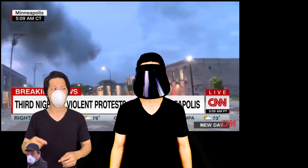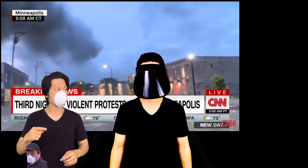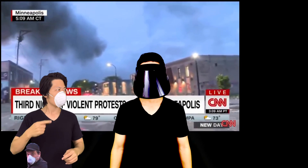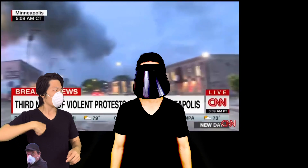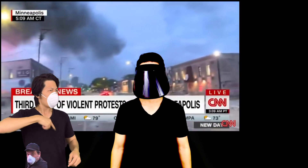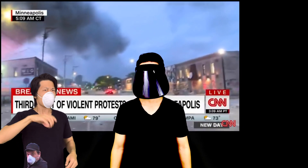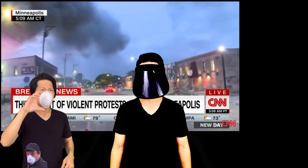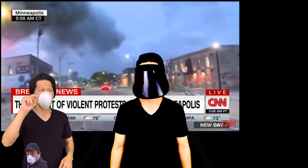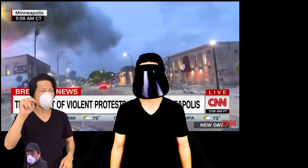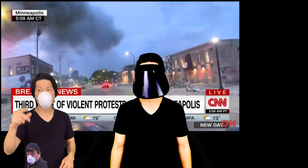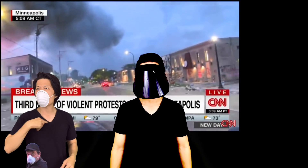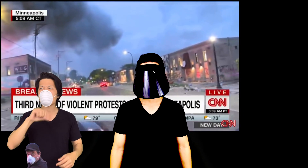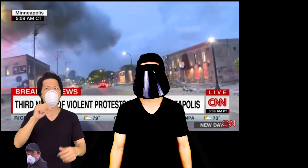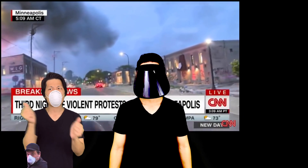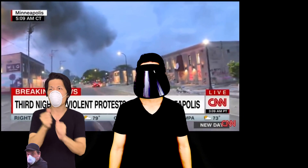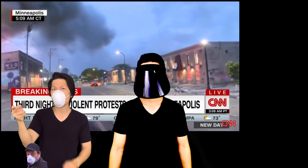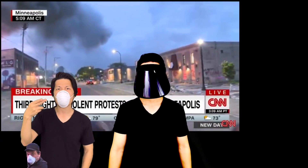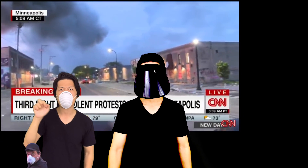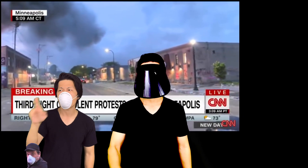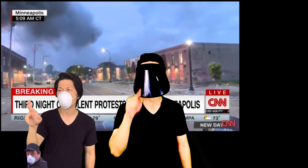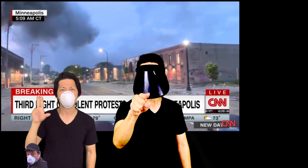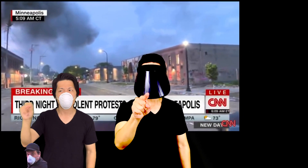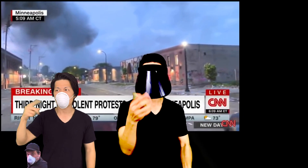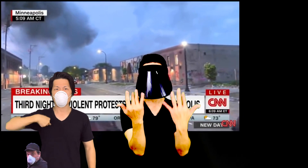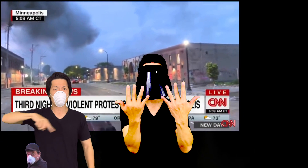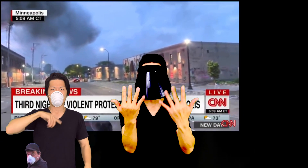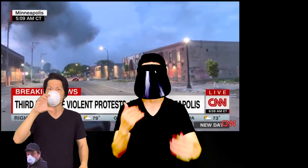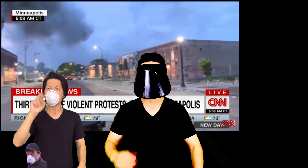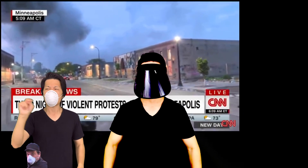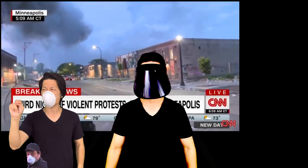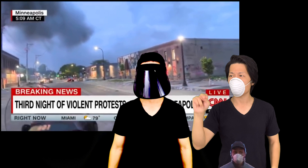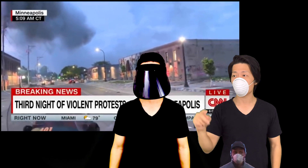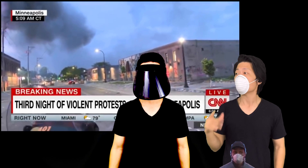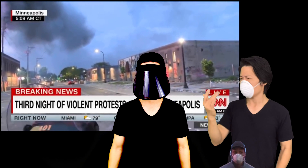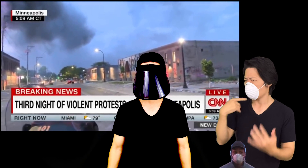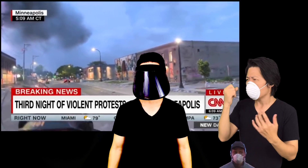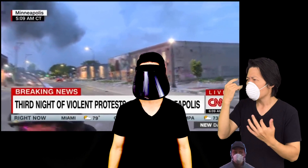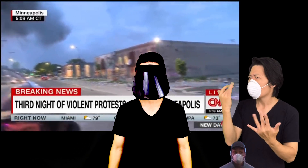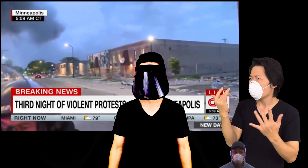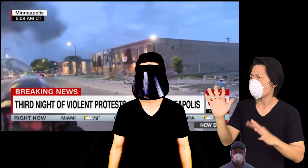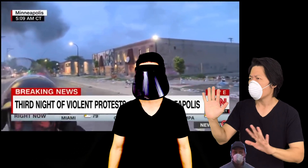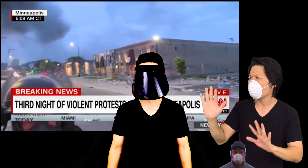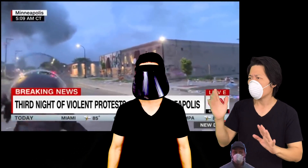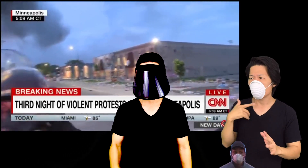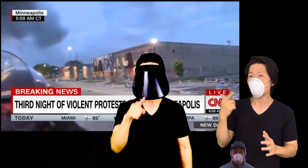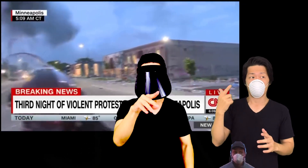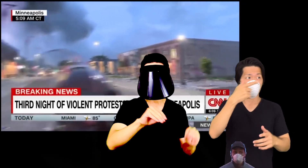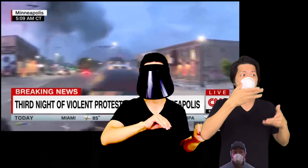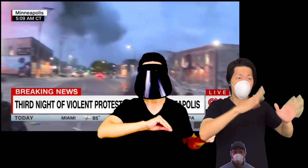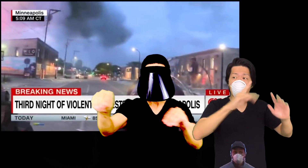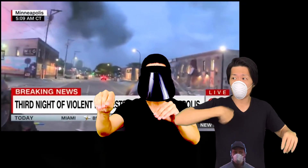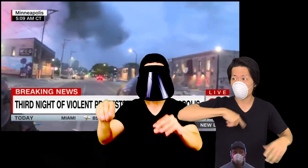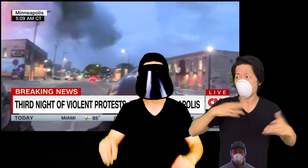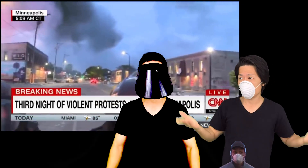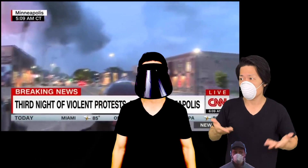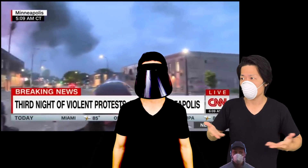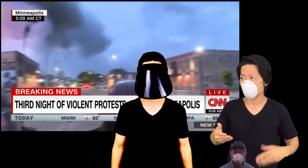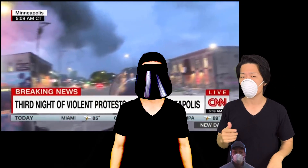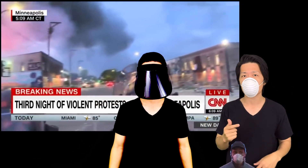We've got... We're immediate? Yep, we're good. Yep. Hold on. I got you. Hold on. They had us